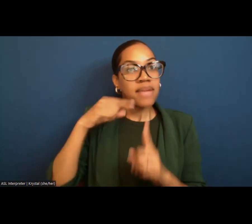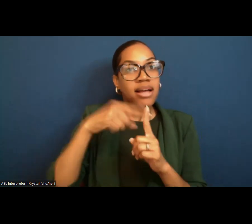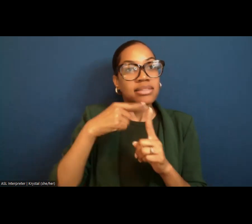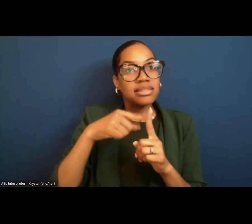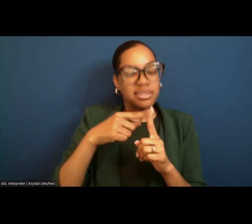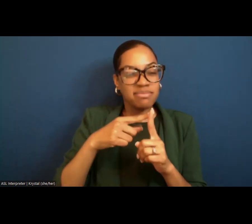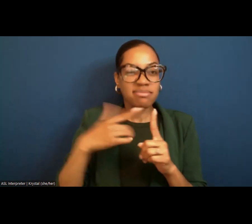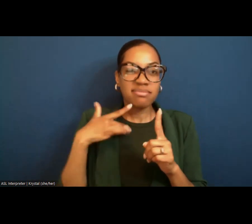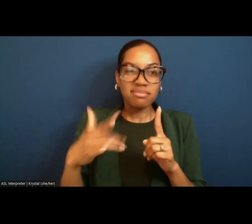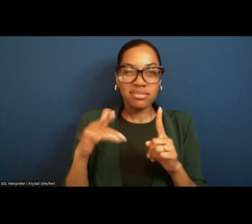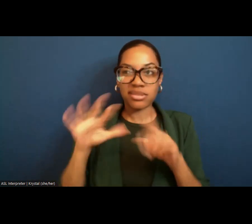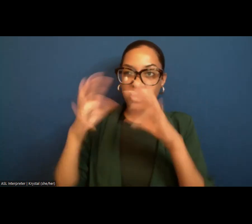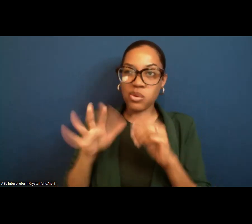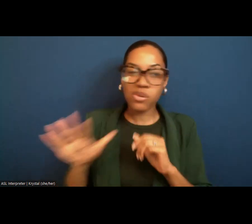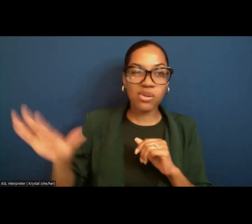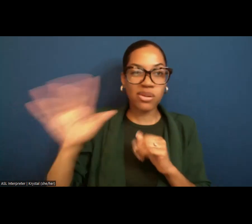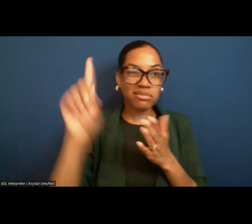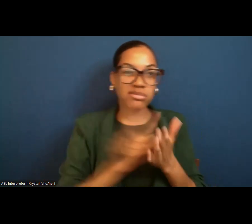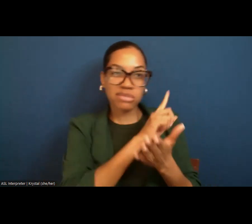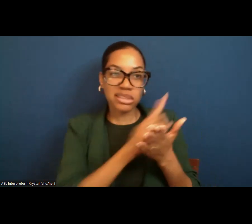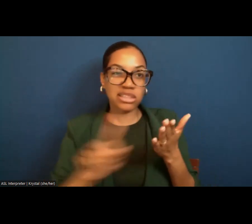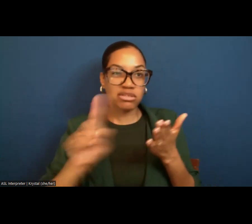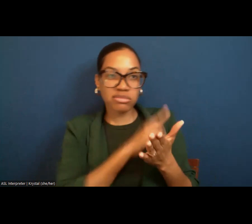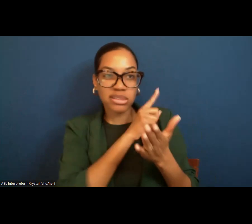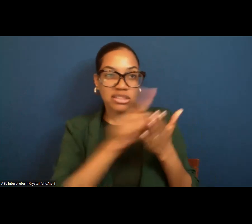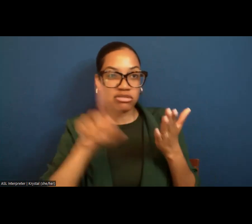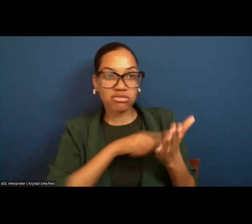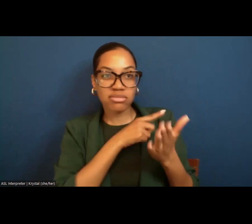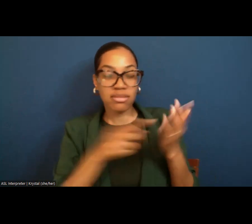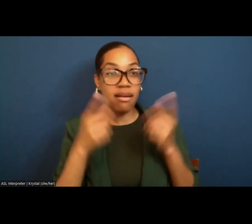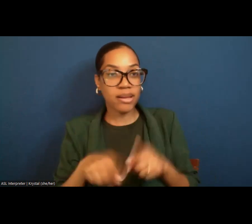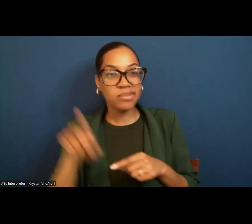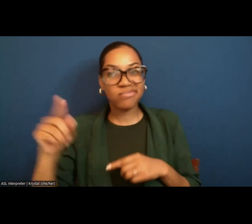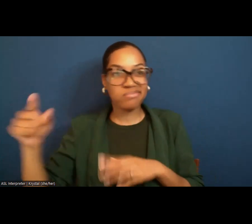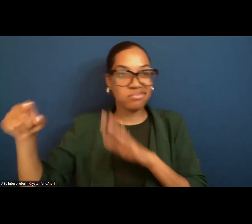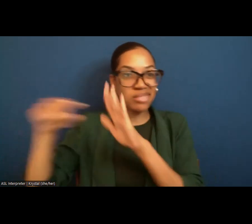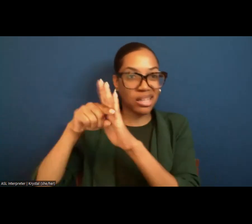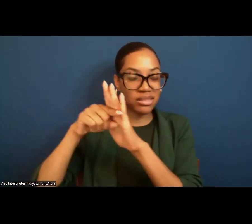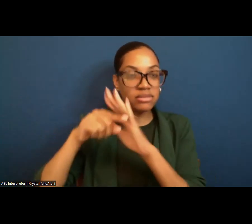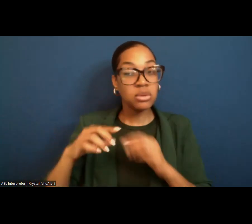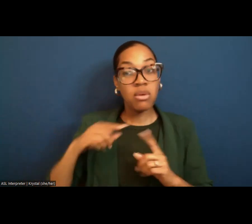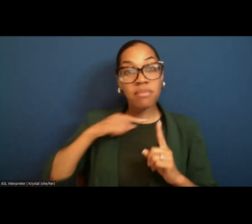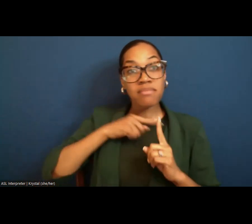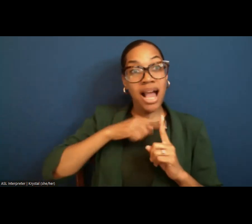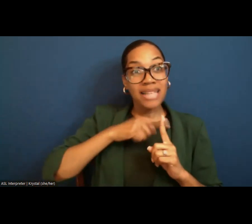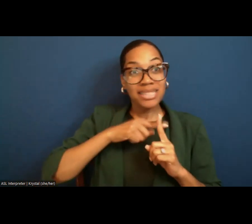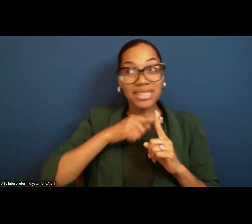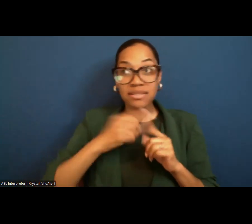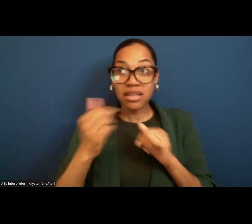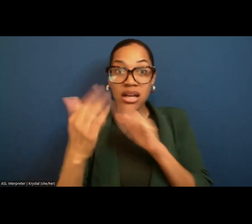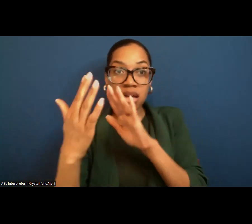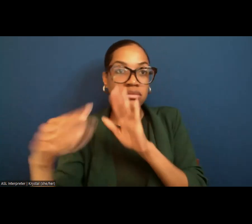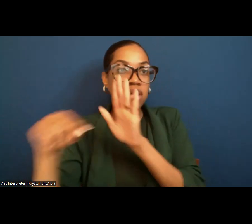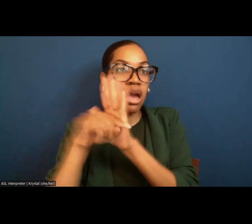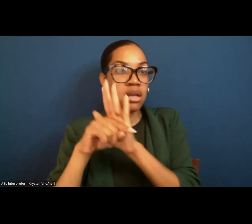negative aspects of discrimination that we know that many Black children and other children of color experience in society.